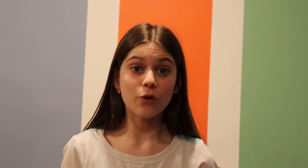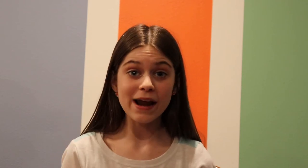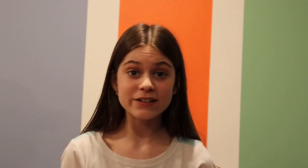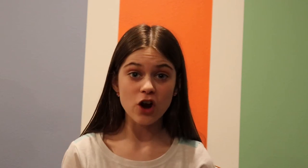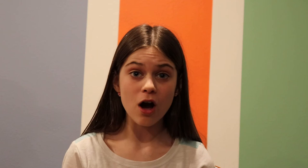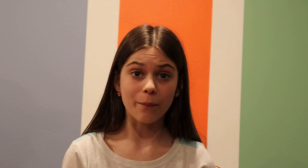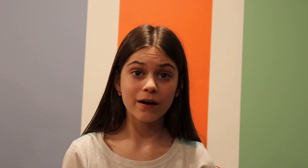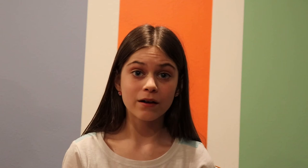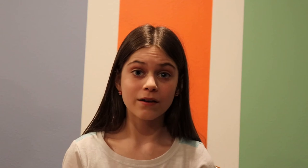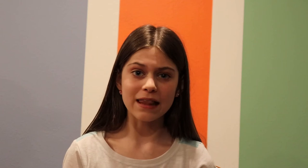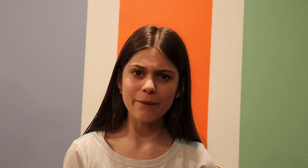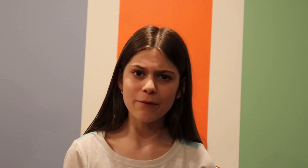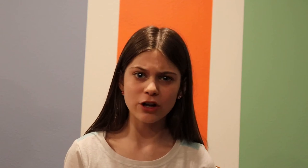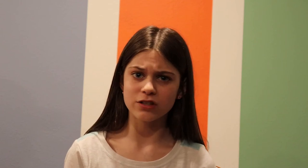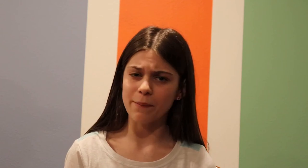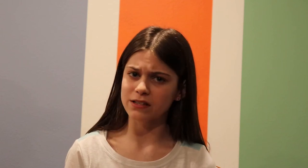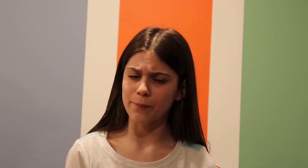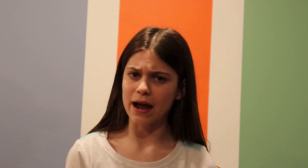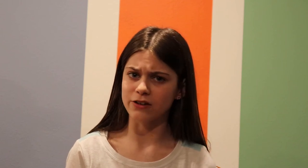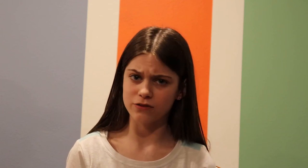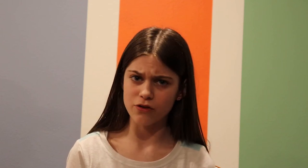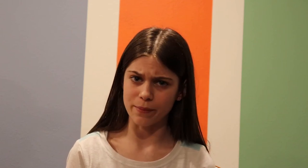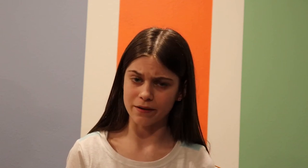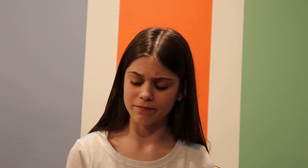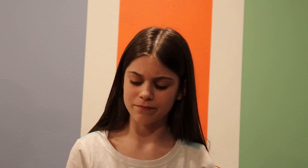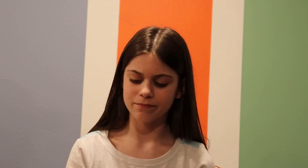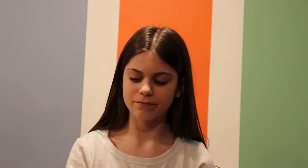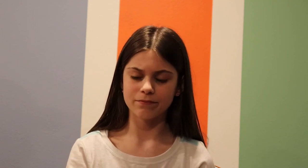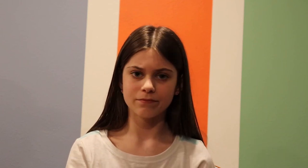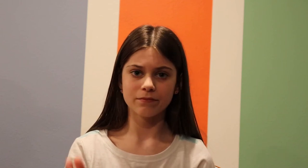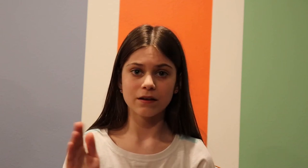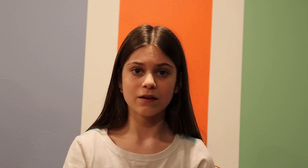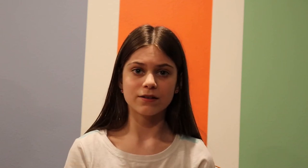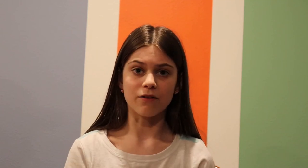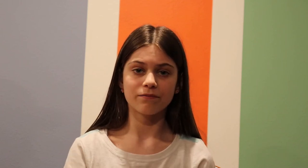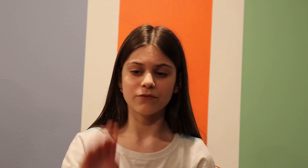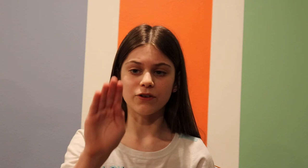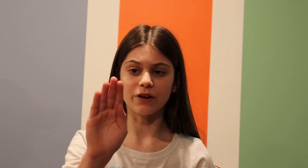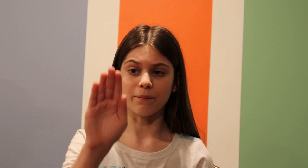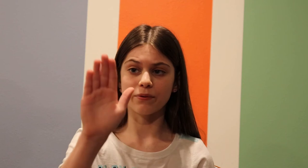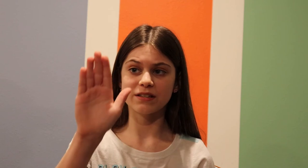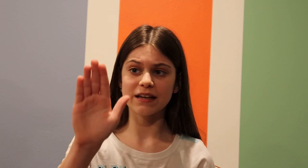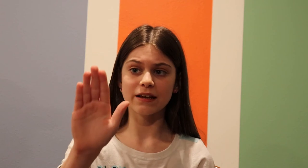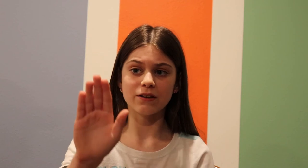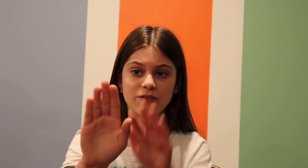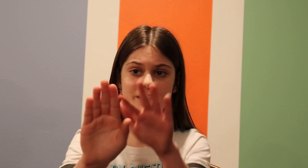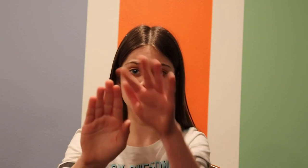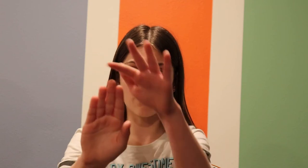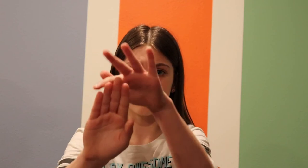Great job! Now let me walk you step by step on how to do the B. So, you're going to stick these four